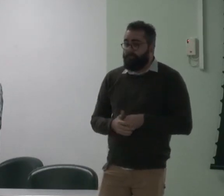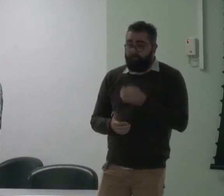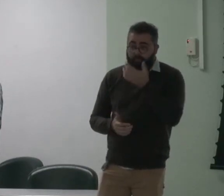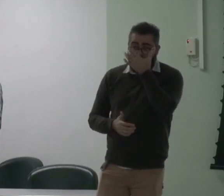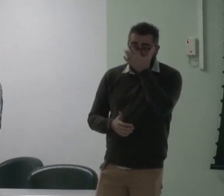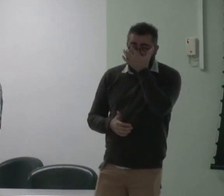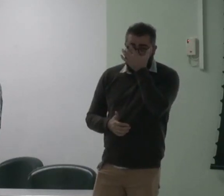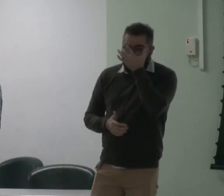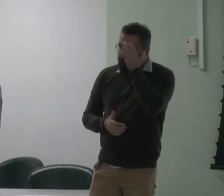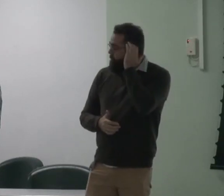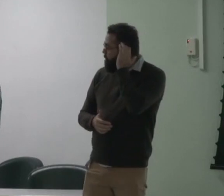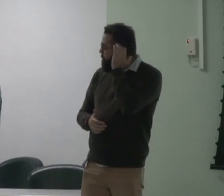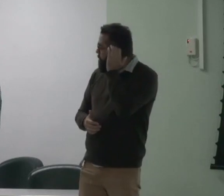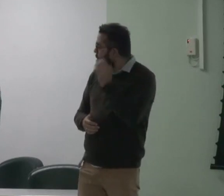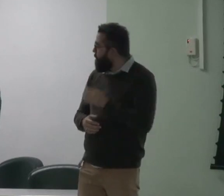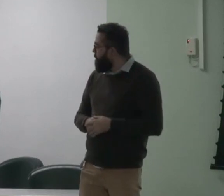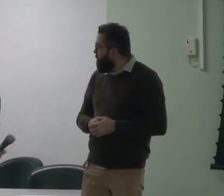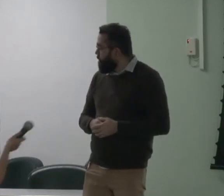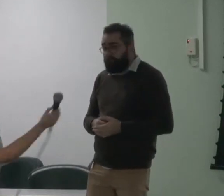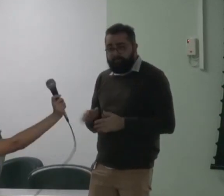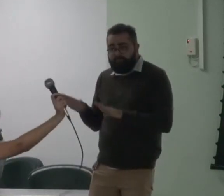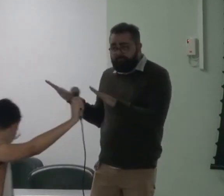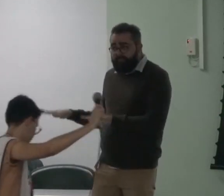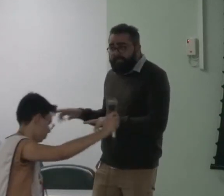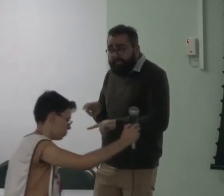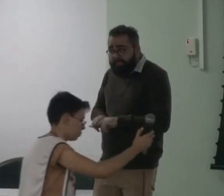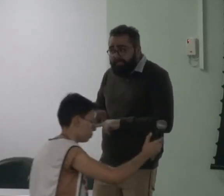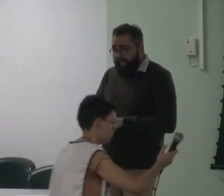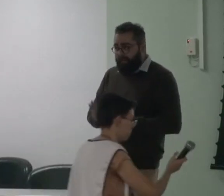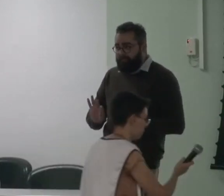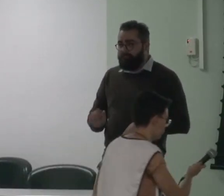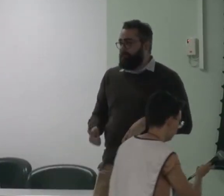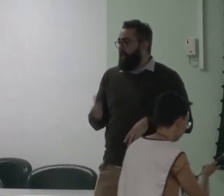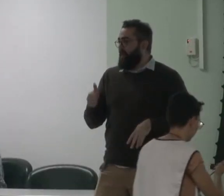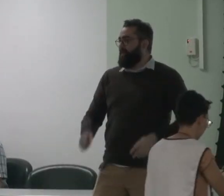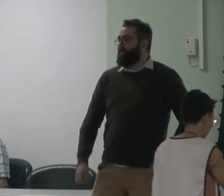So, should you sit? No?